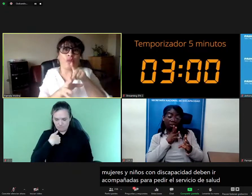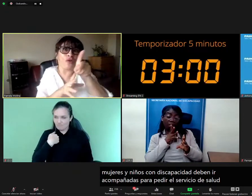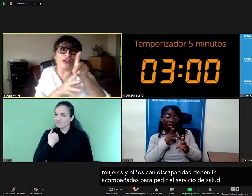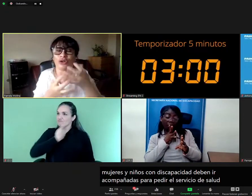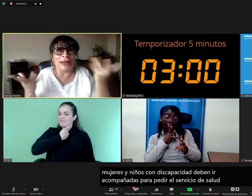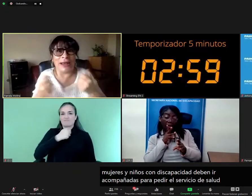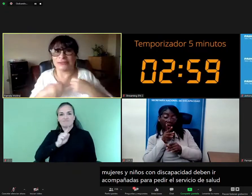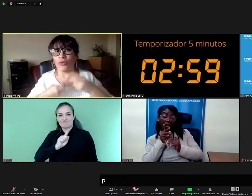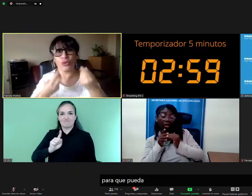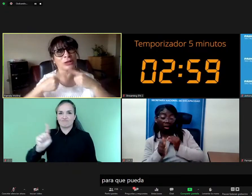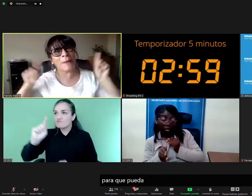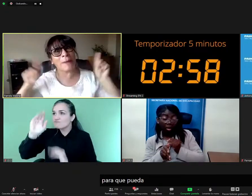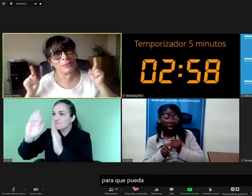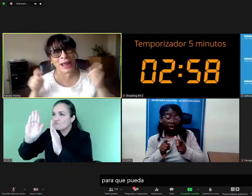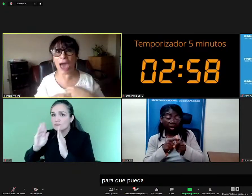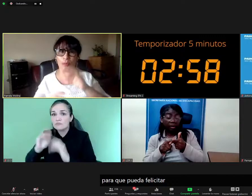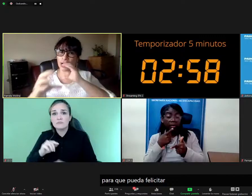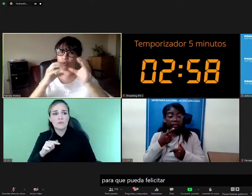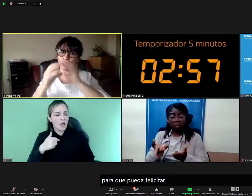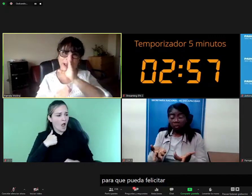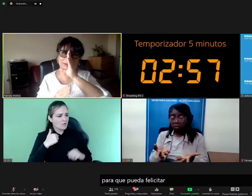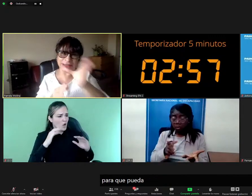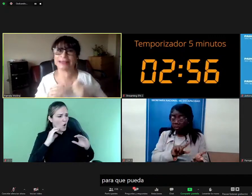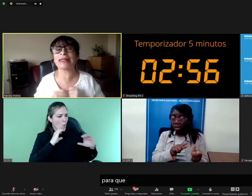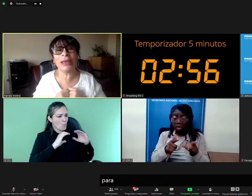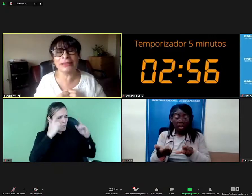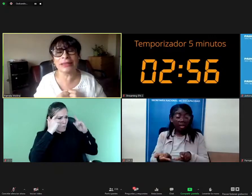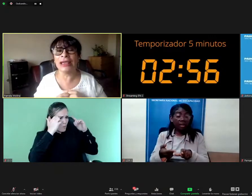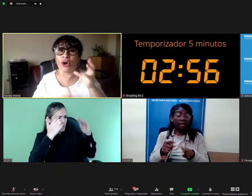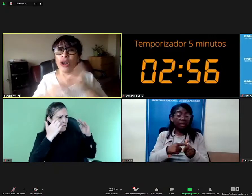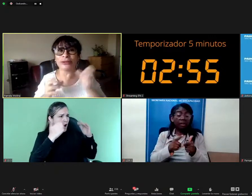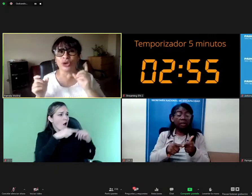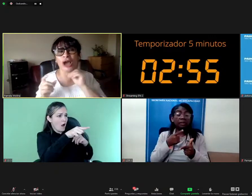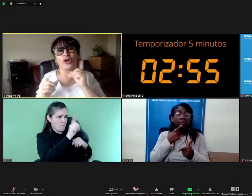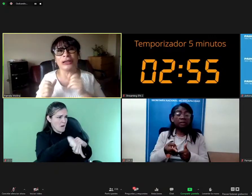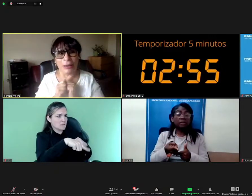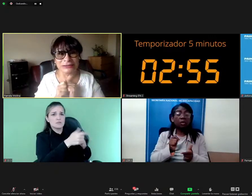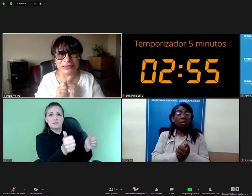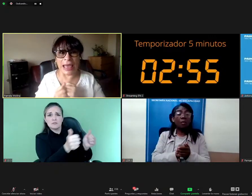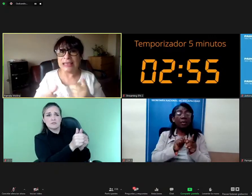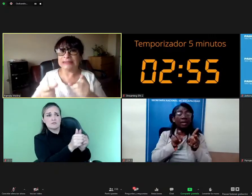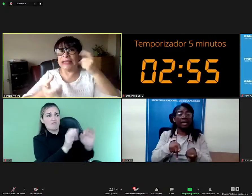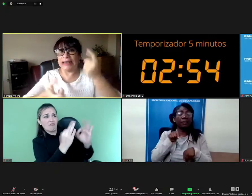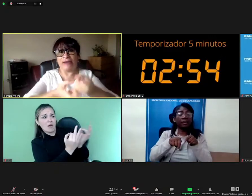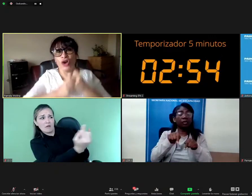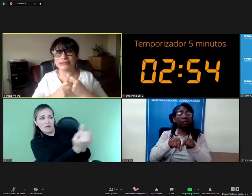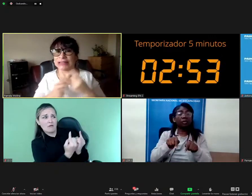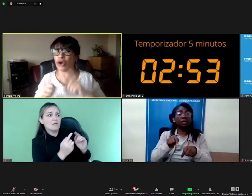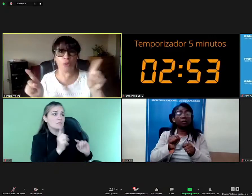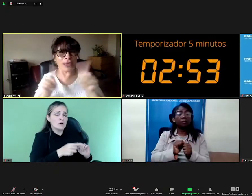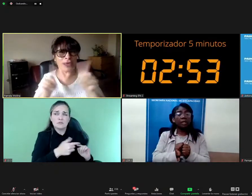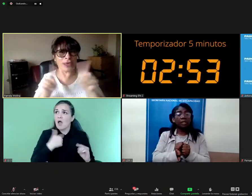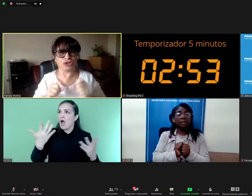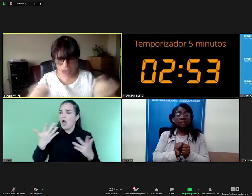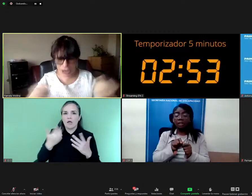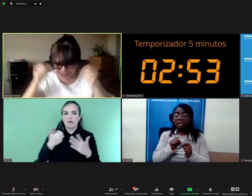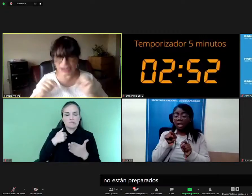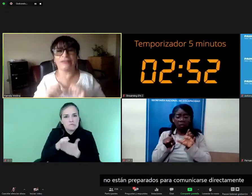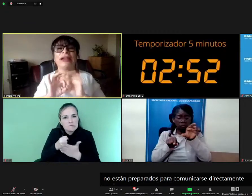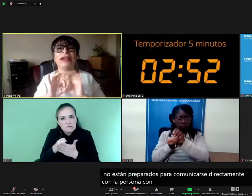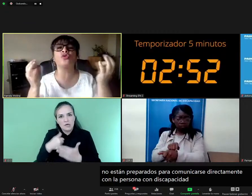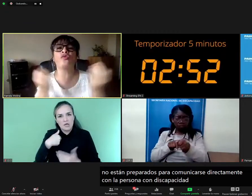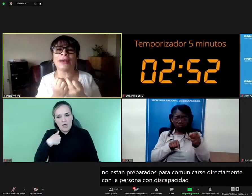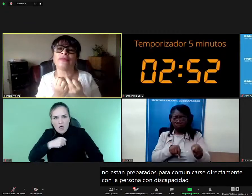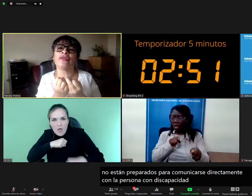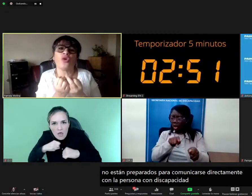to relative to facilitate communication because health professionals cannot talk directly to persons with disabilities they